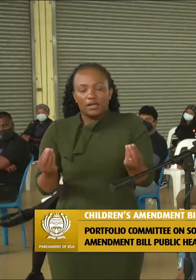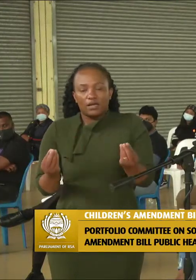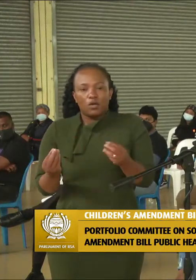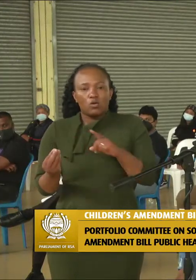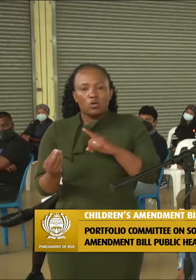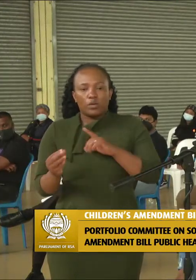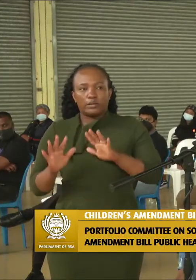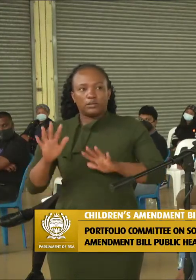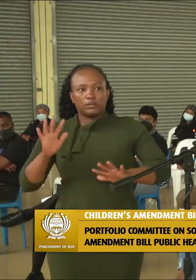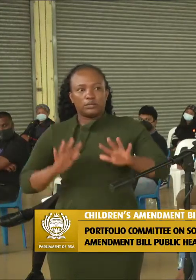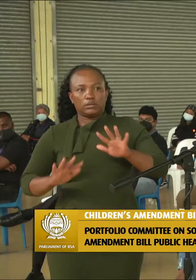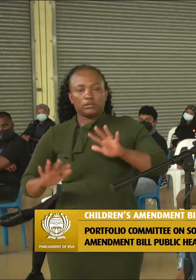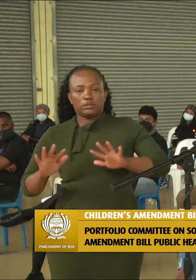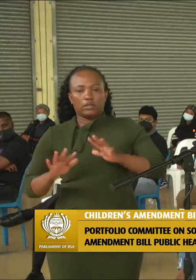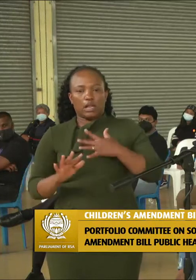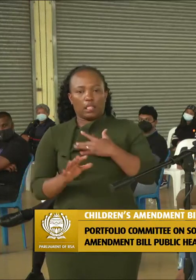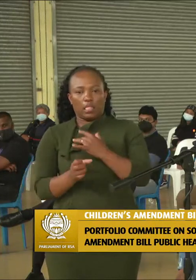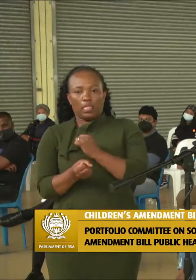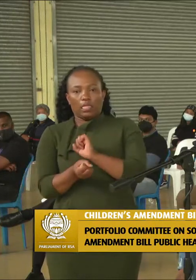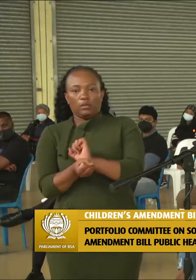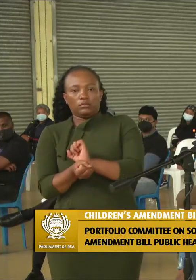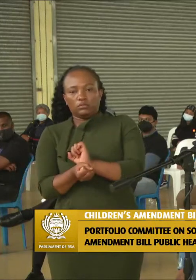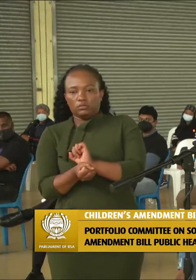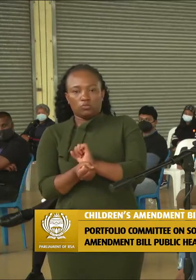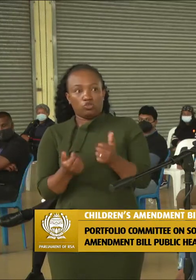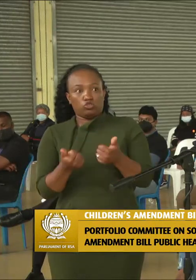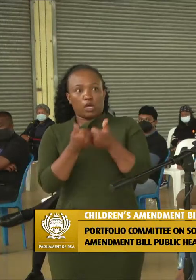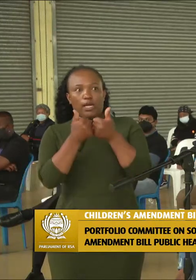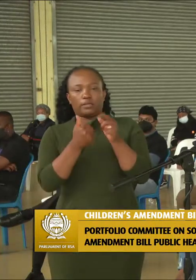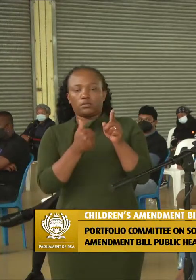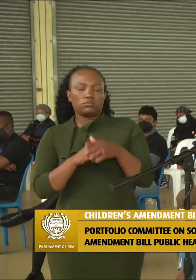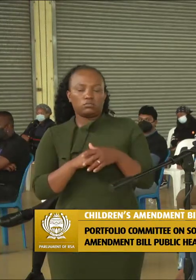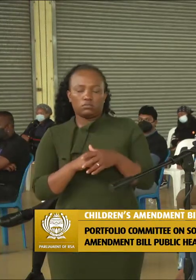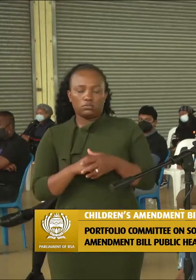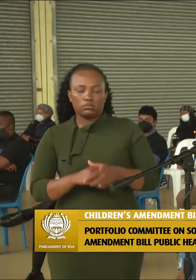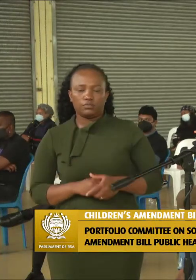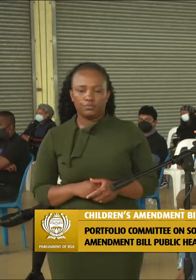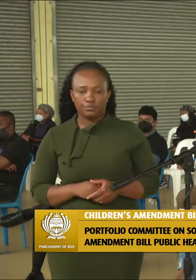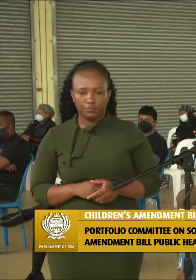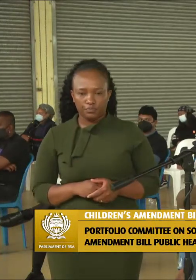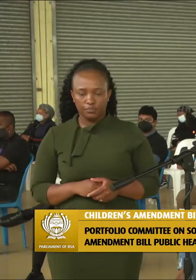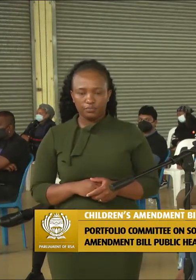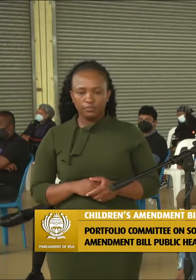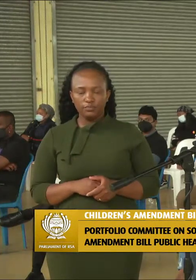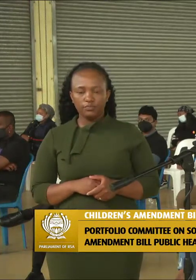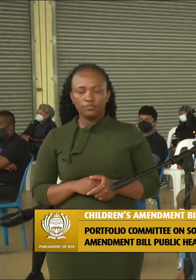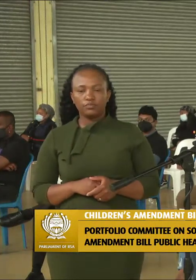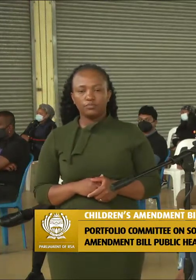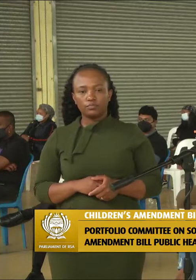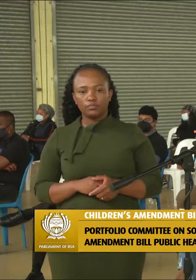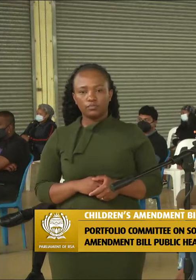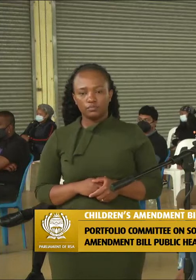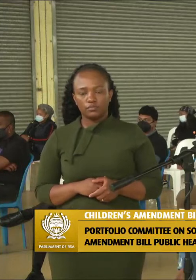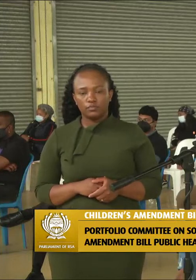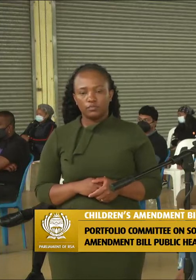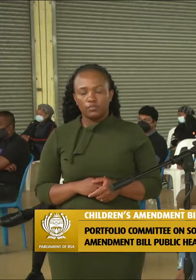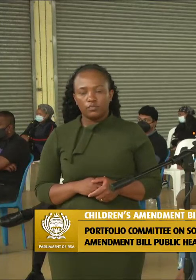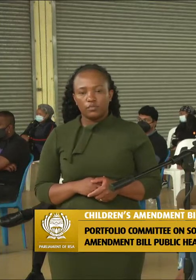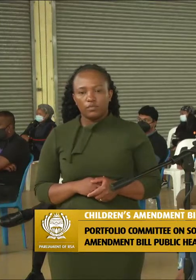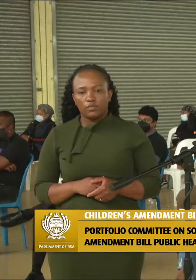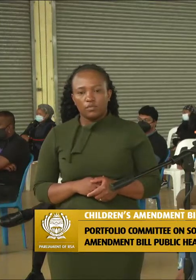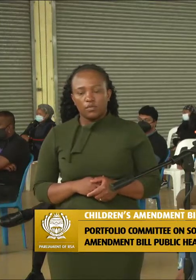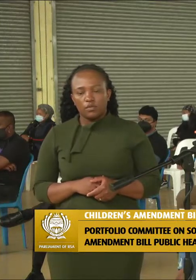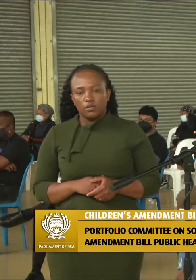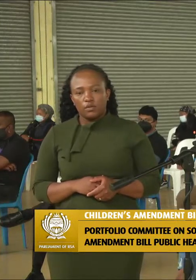trap noma zibhekene nalawo ma challenges. Just to shed some light, what I used to do is to